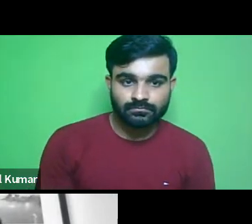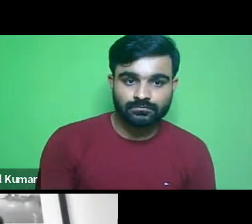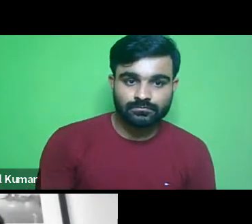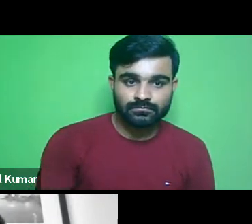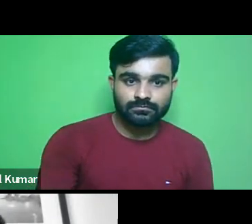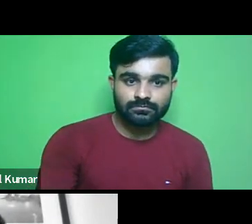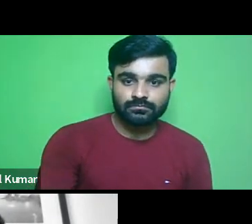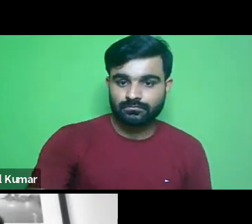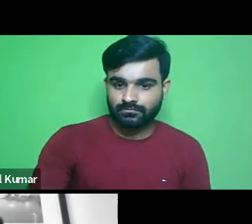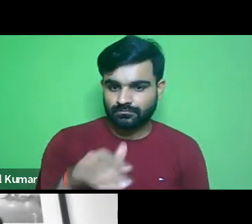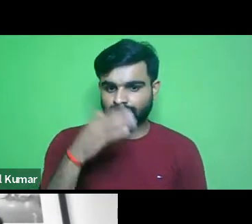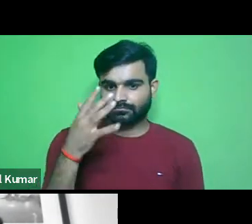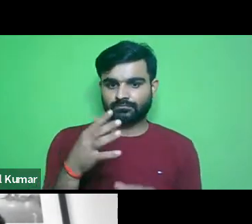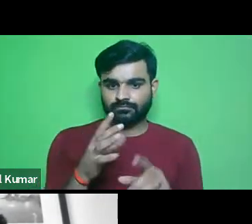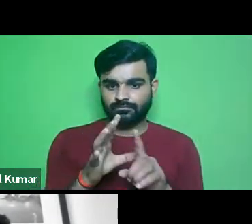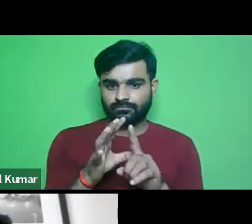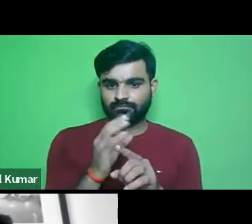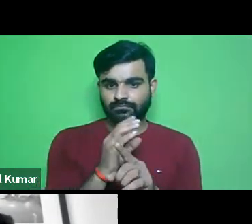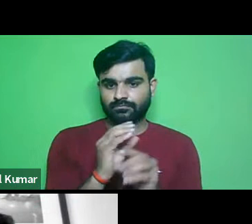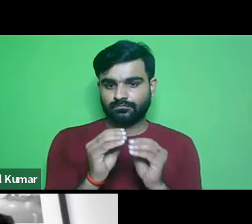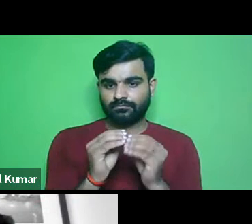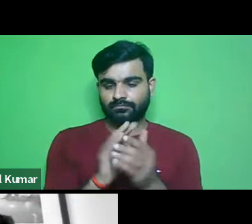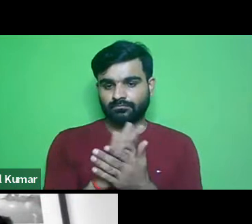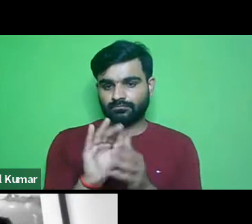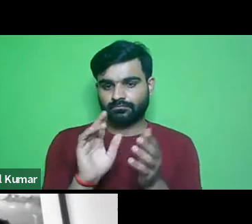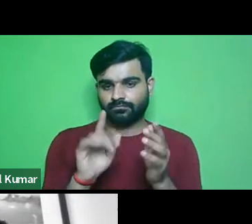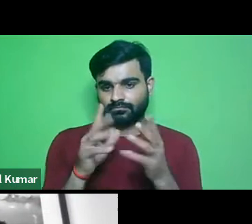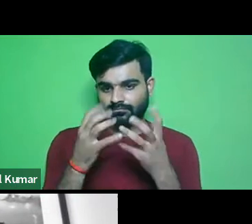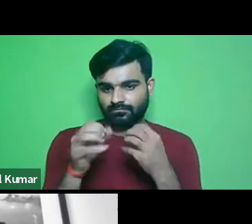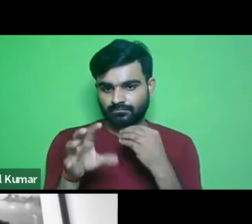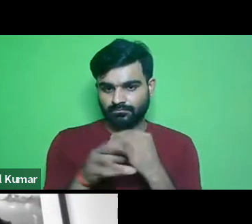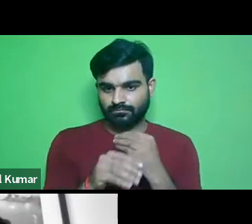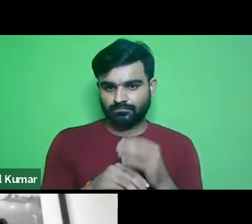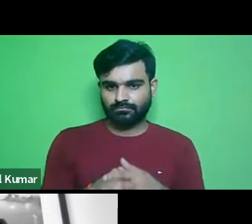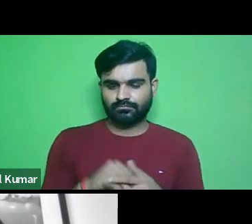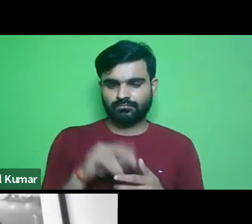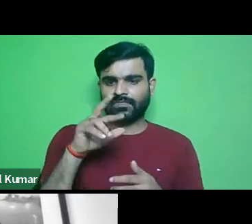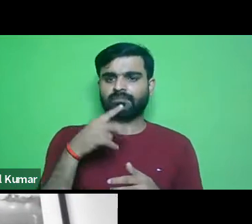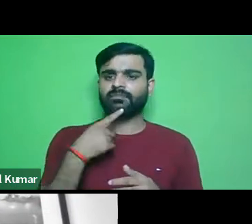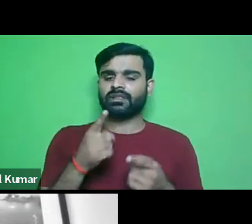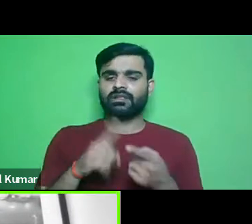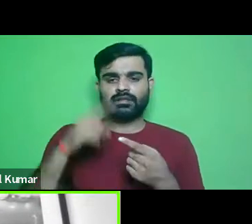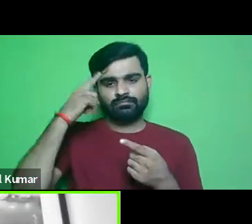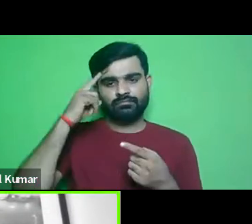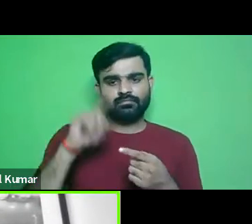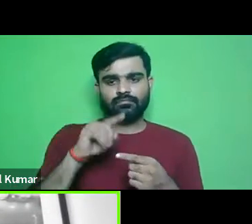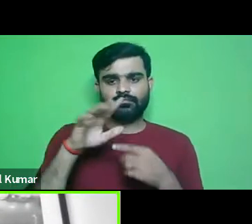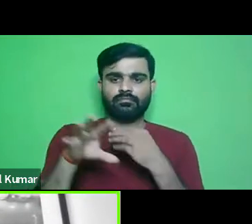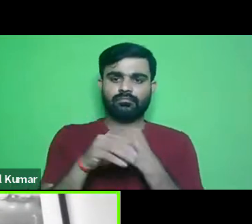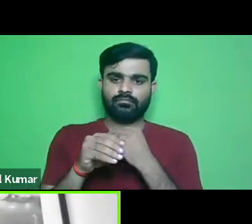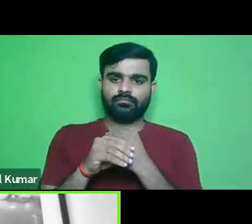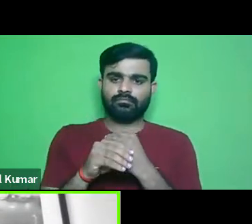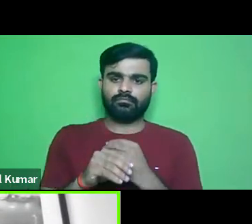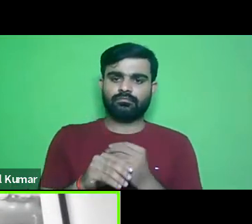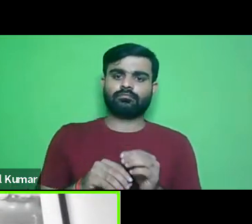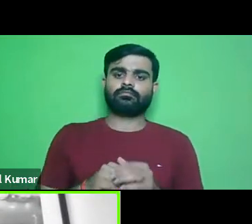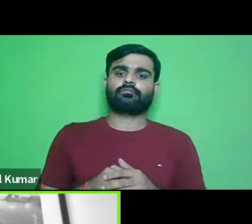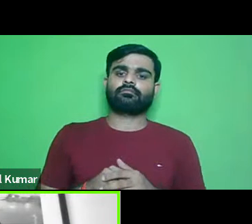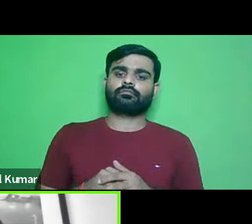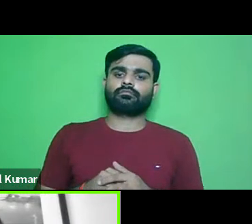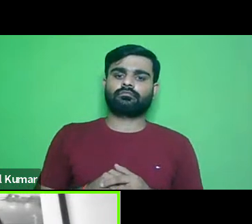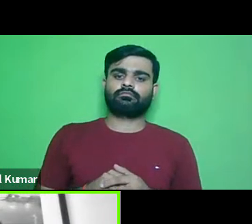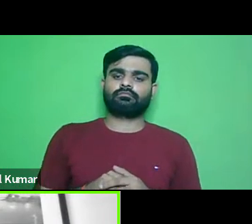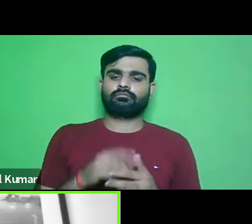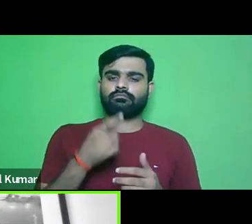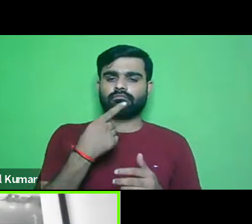Thank you, Dhruv. Udbhav, do you want to add something? I mean, the only point that I'll add is, I mean, I think